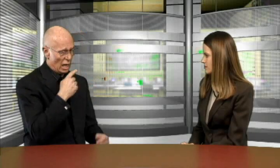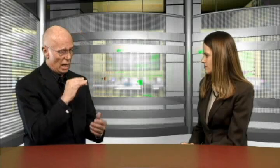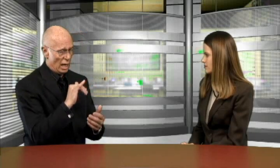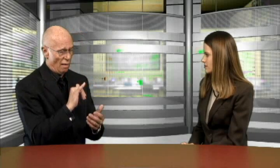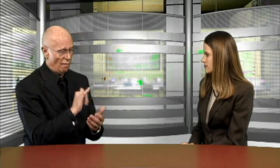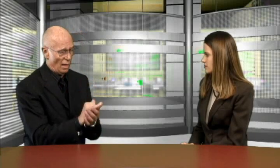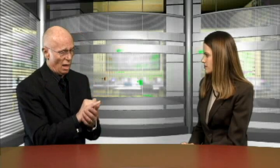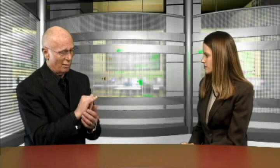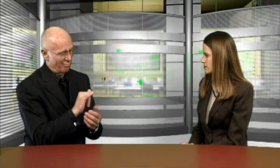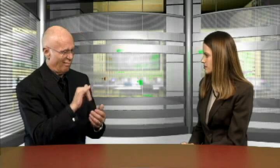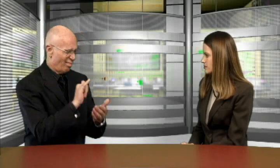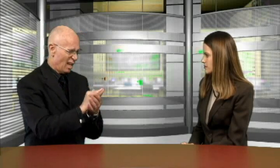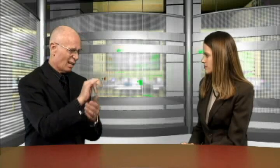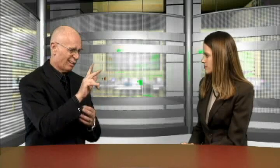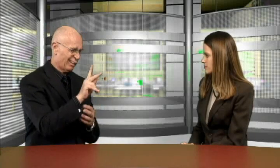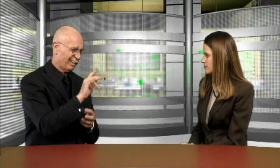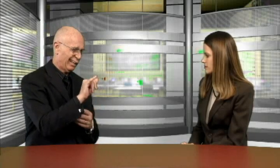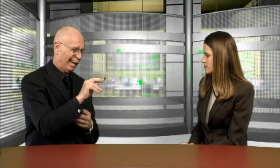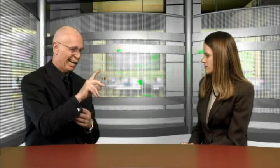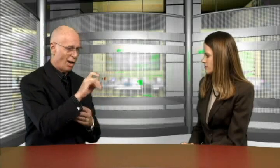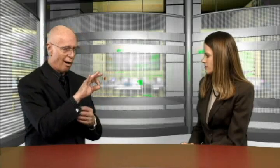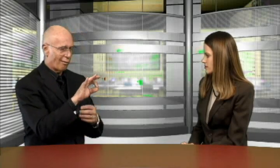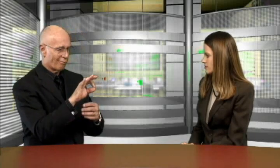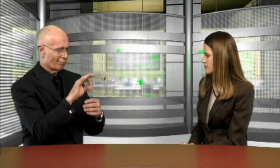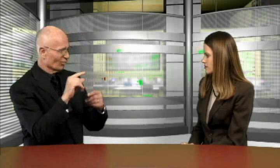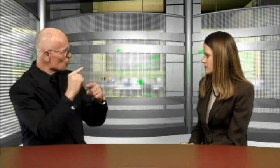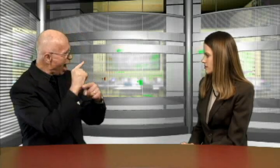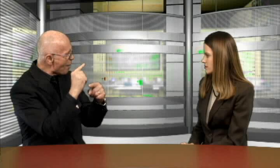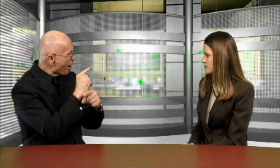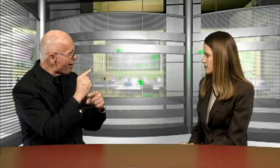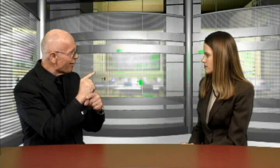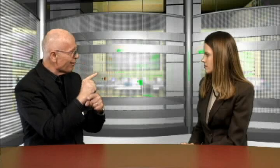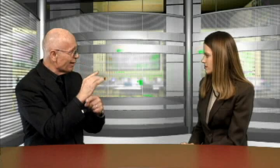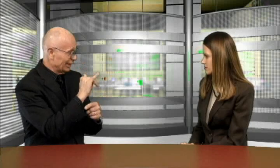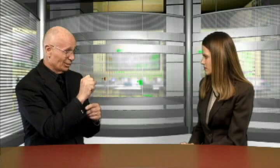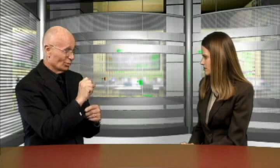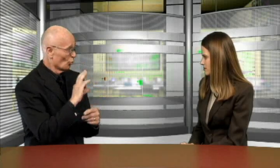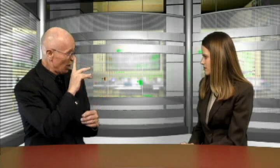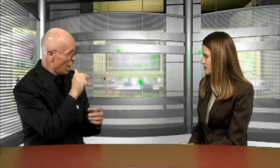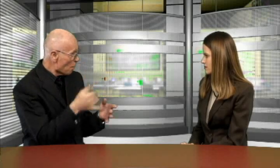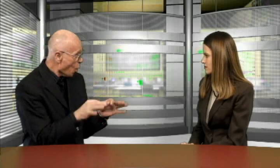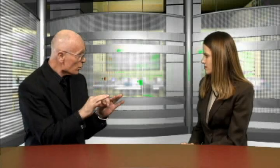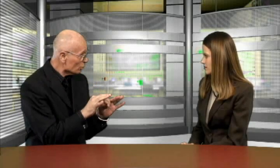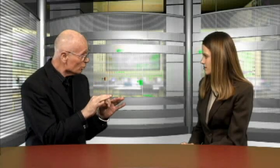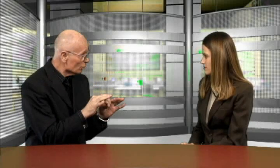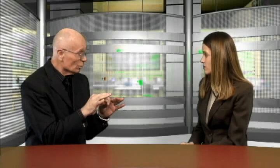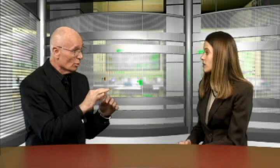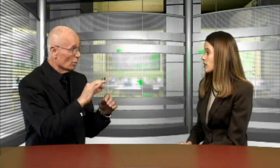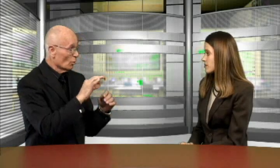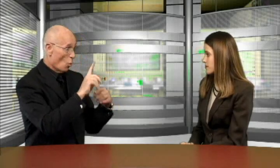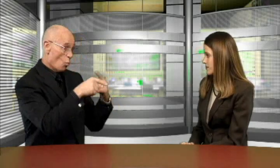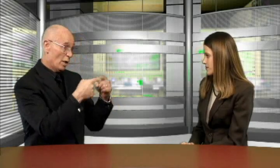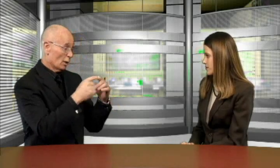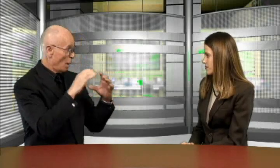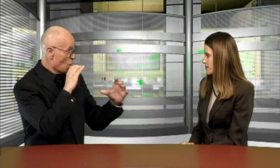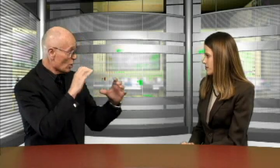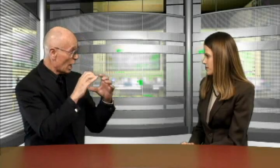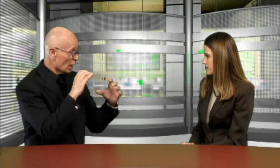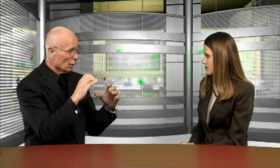Would you say that that kind of grammar is really important when